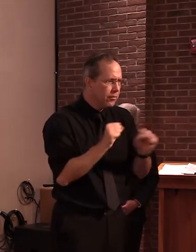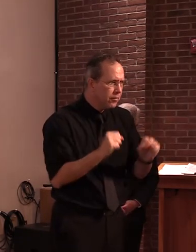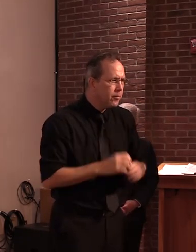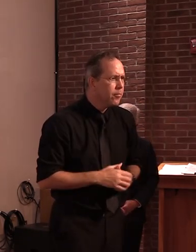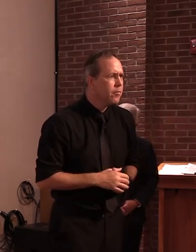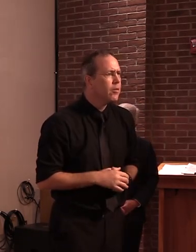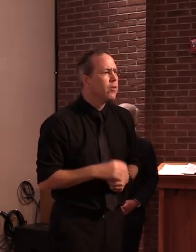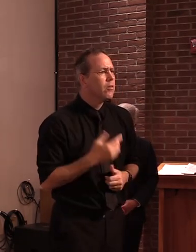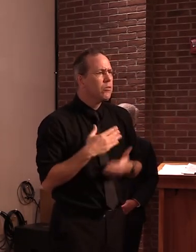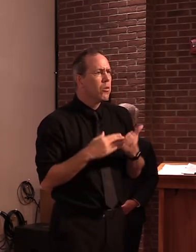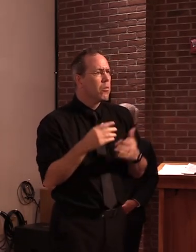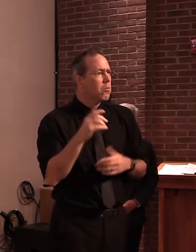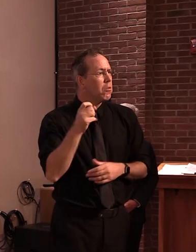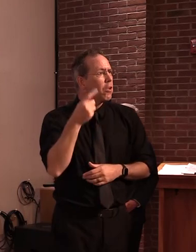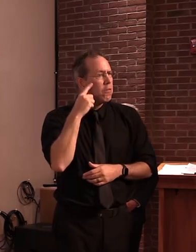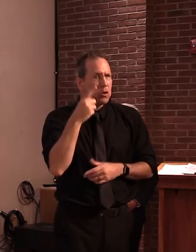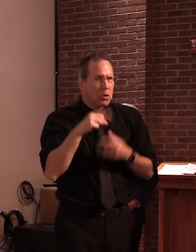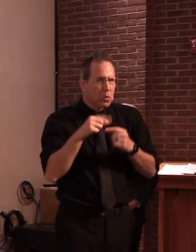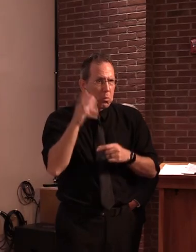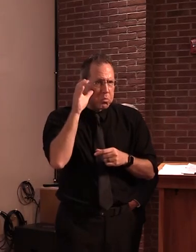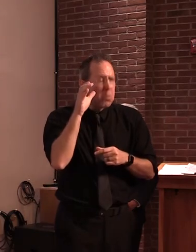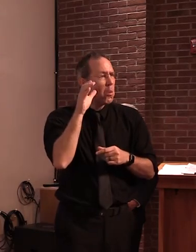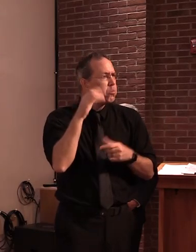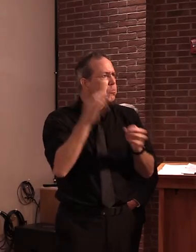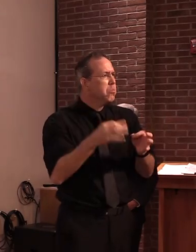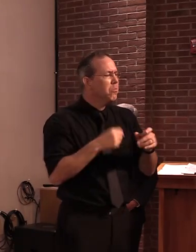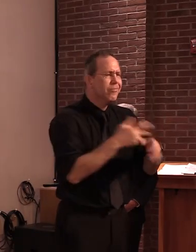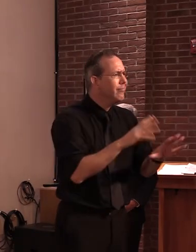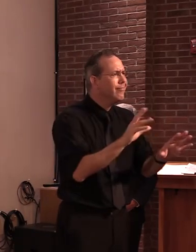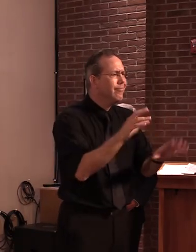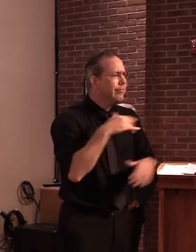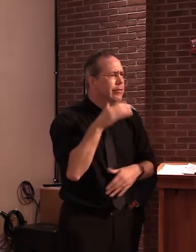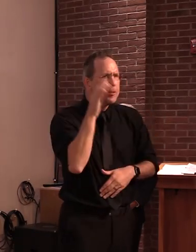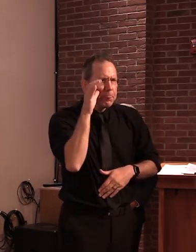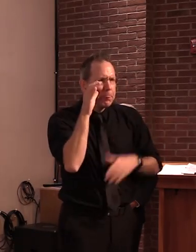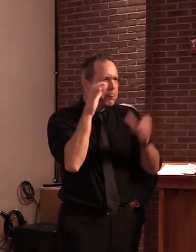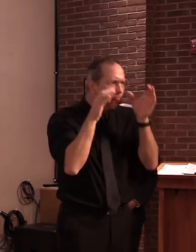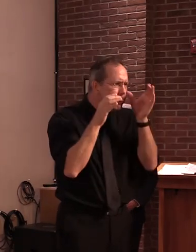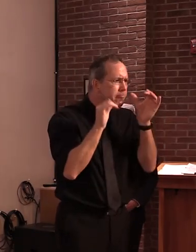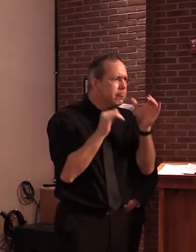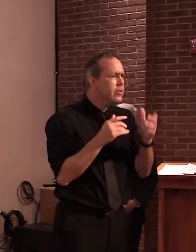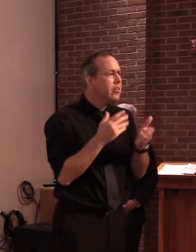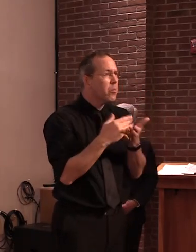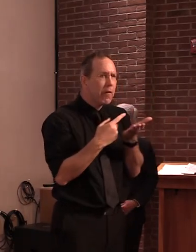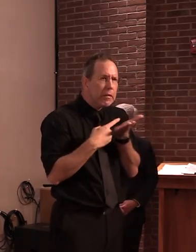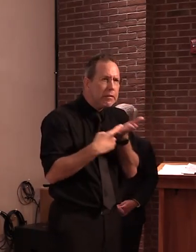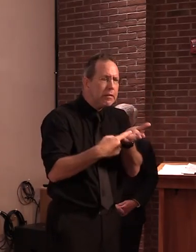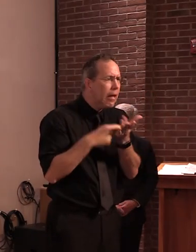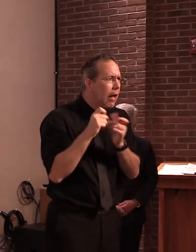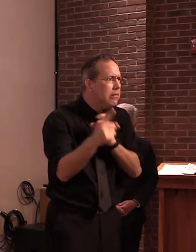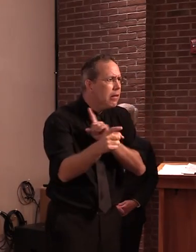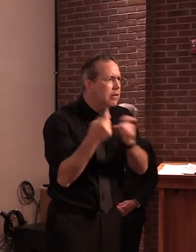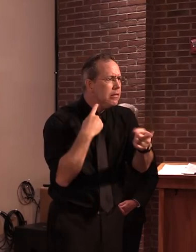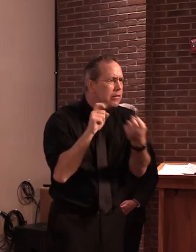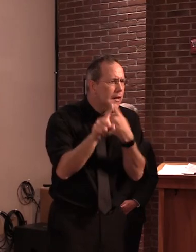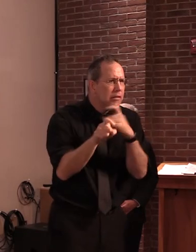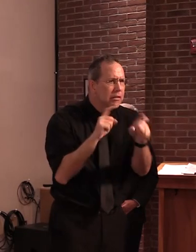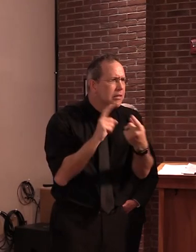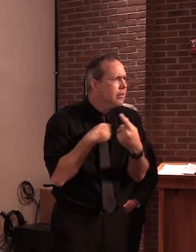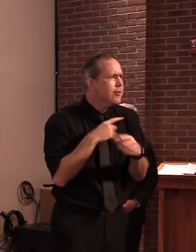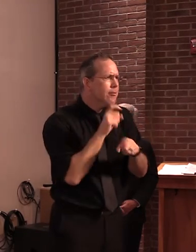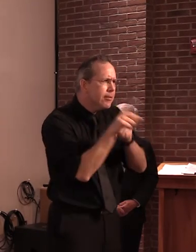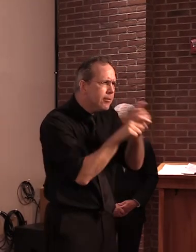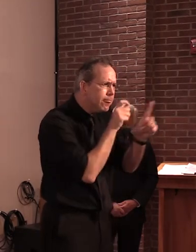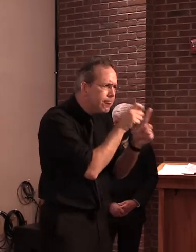things that really, at times, you know, we go through the entire health department and help us inform the governor as well. It's not just one